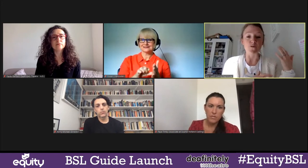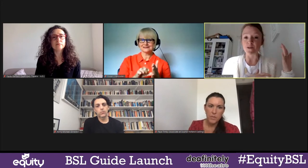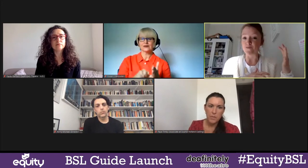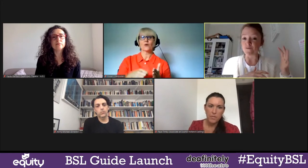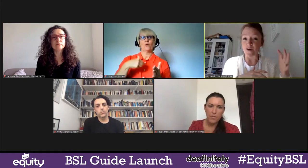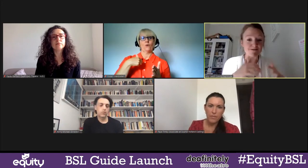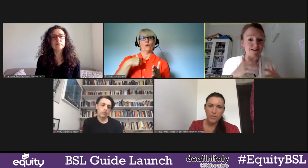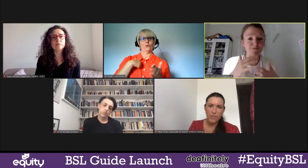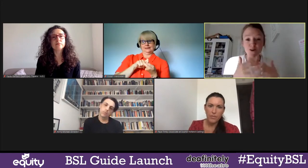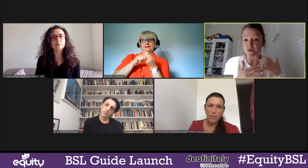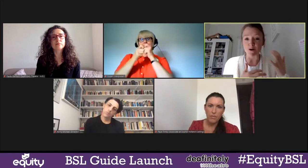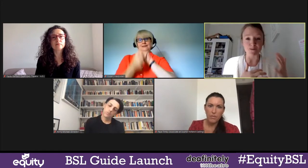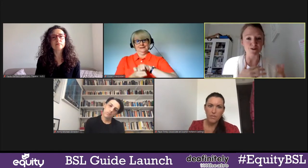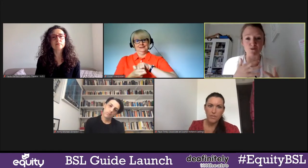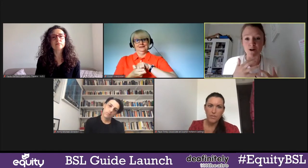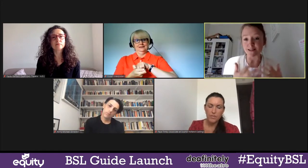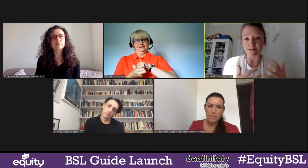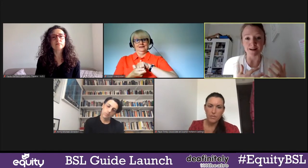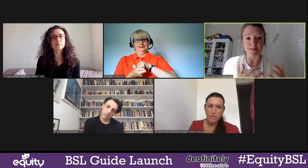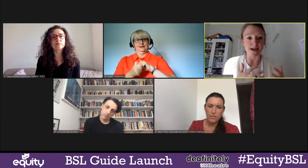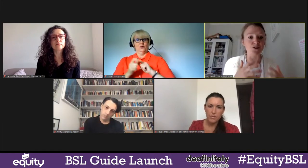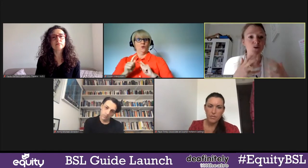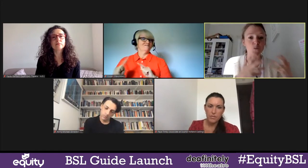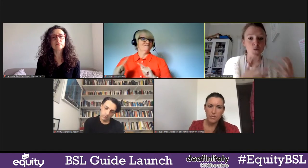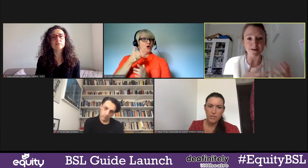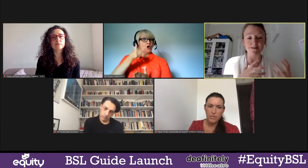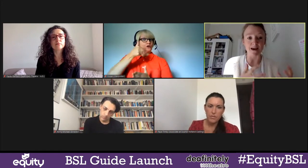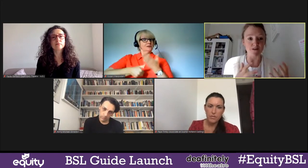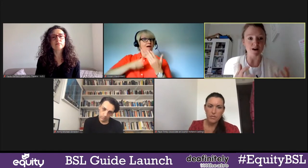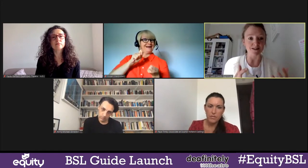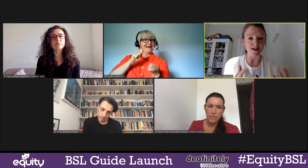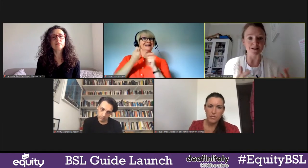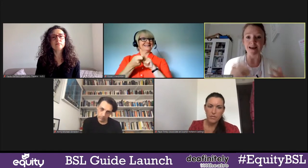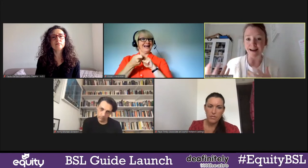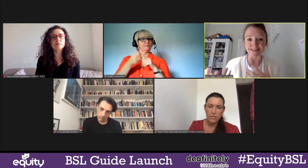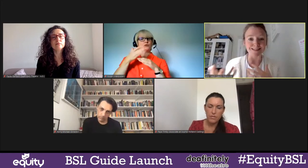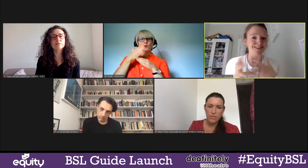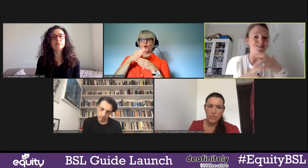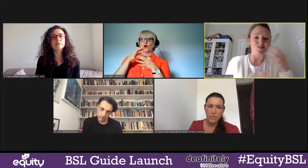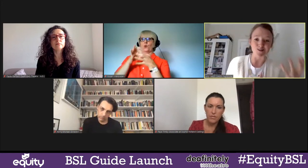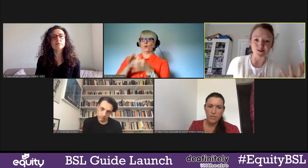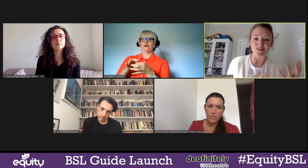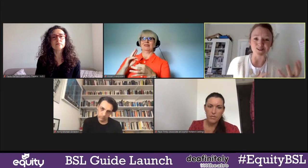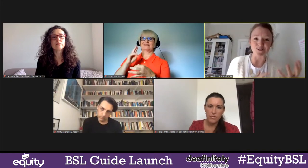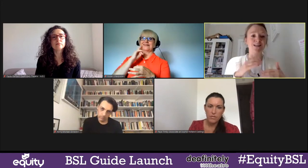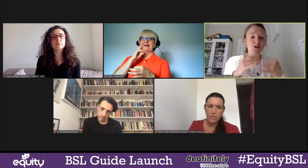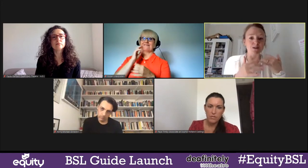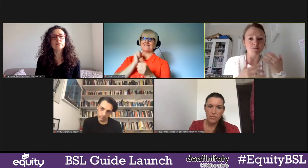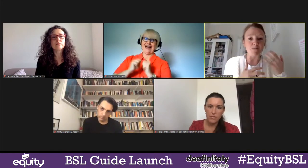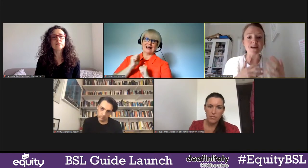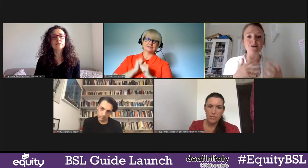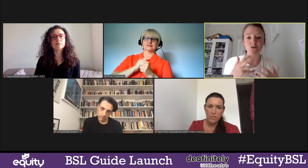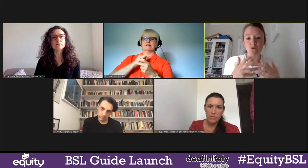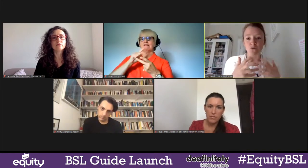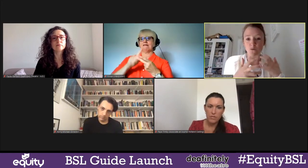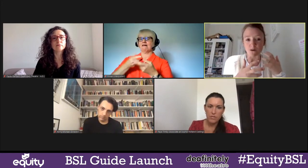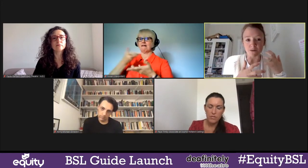the very first moments of writing that adaptation with deaf artists, actors, consultants, to make sure that we were thinking